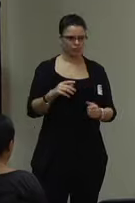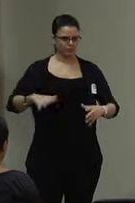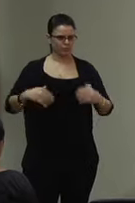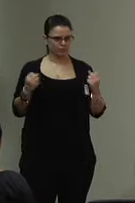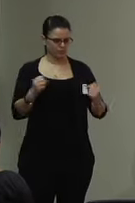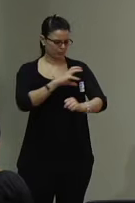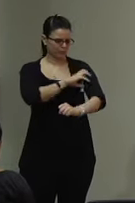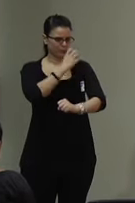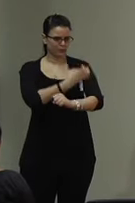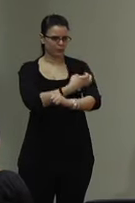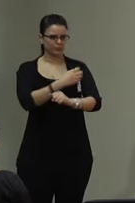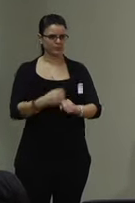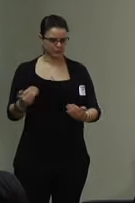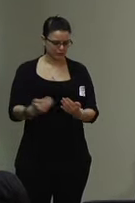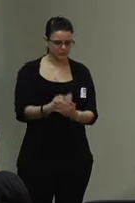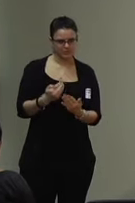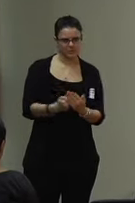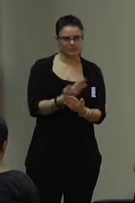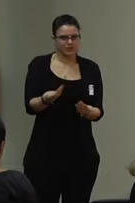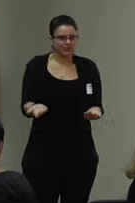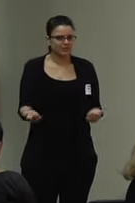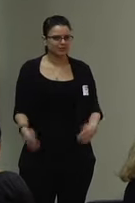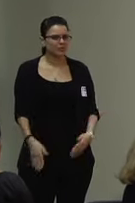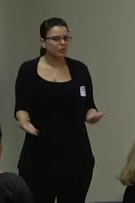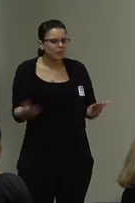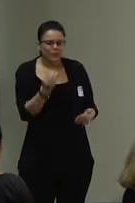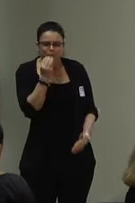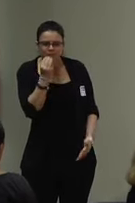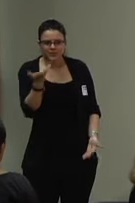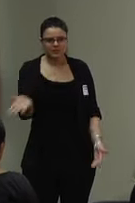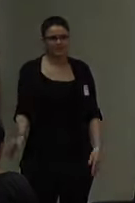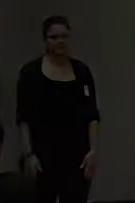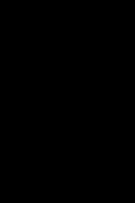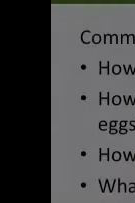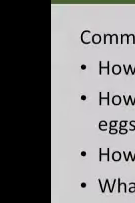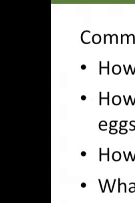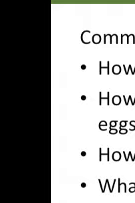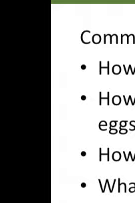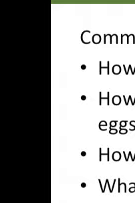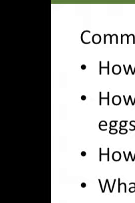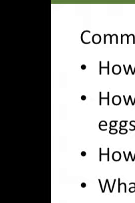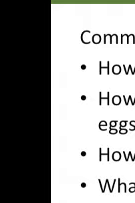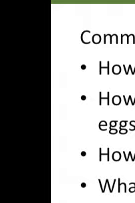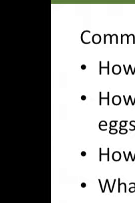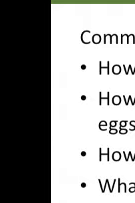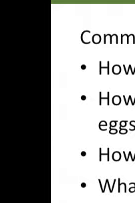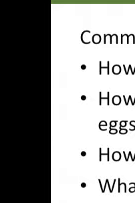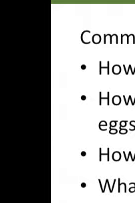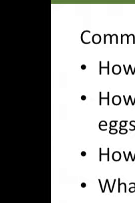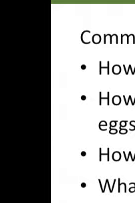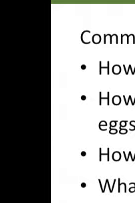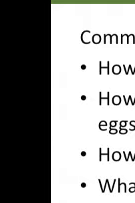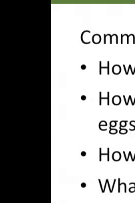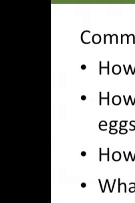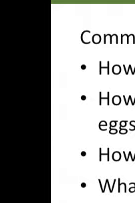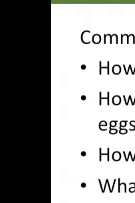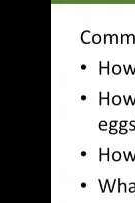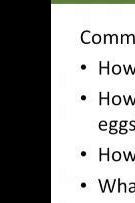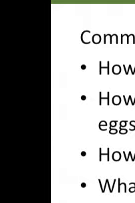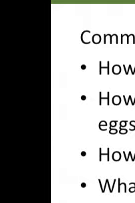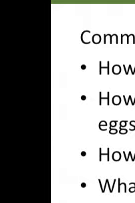gosh, what am I gonna put on my cereal? And what am I gonna put in my coffee? And what am I gonna do when I go out? And these are some things